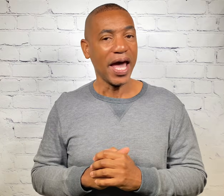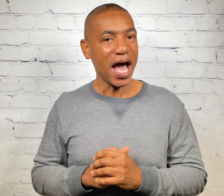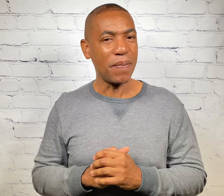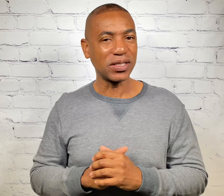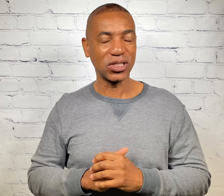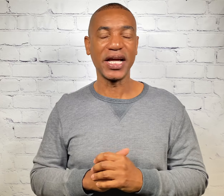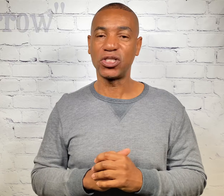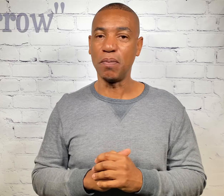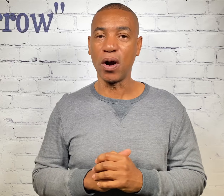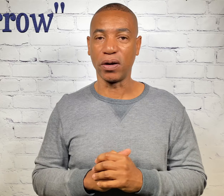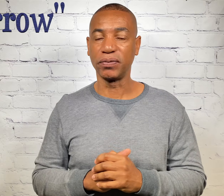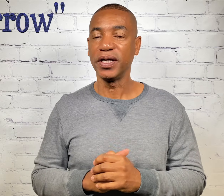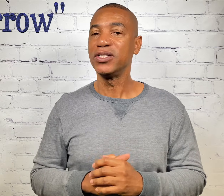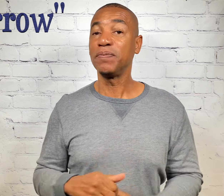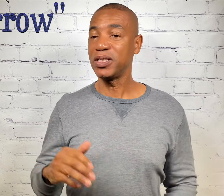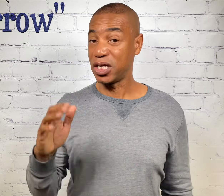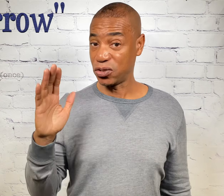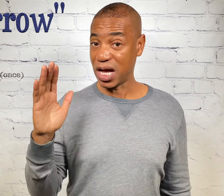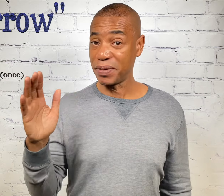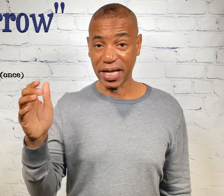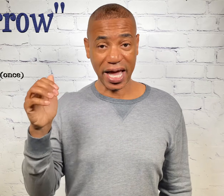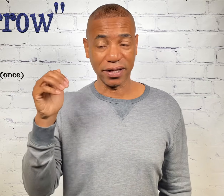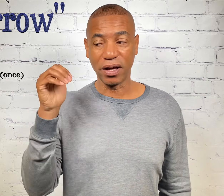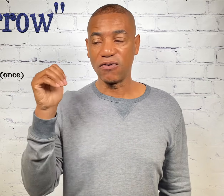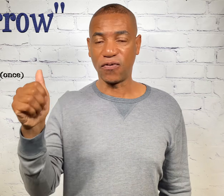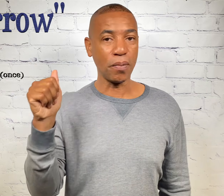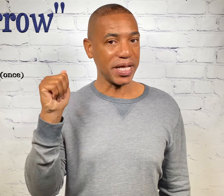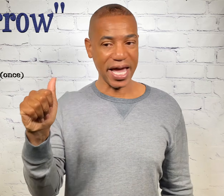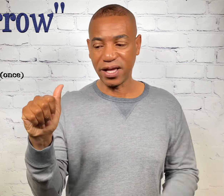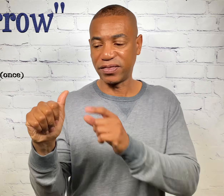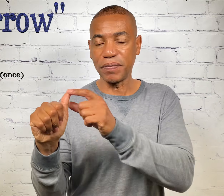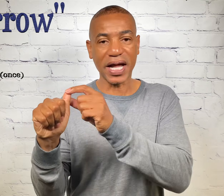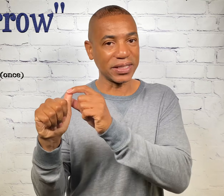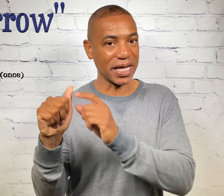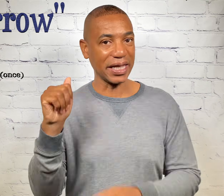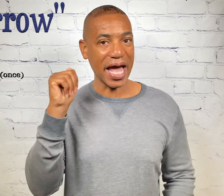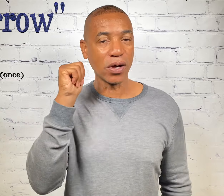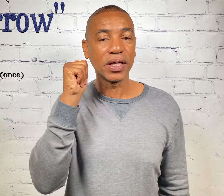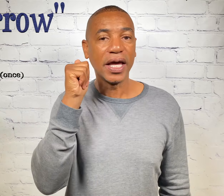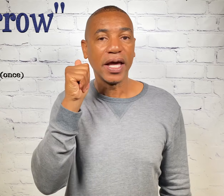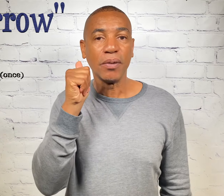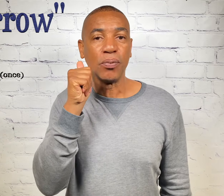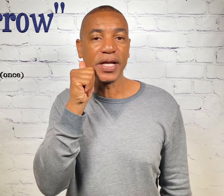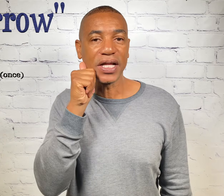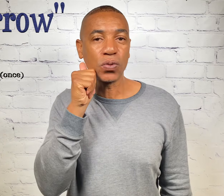How about the sign tomorrow? Simply take your dominant hand, form an A, thumb kind of slightly out. Bring that